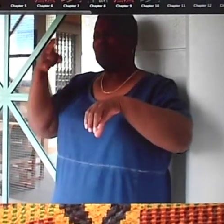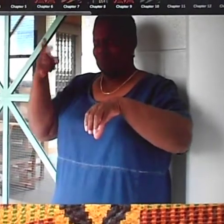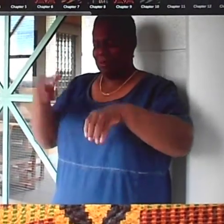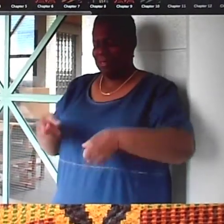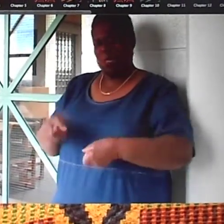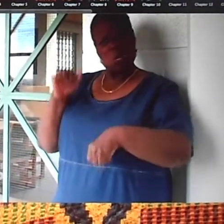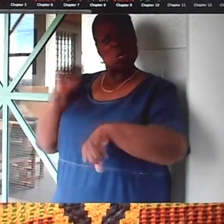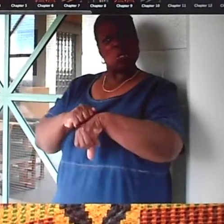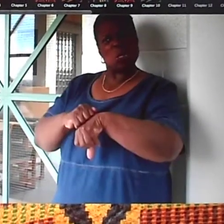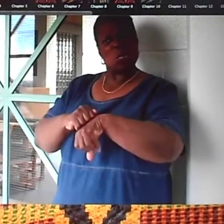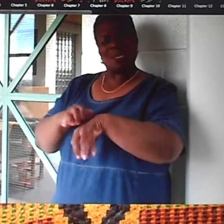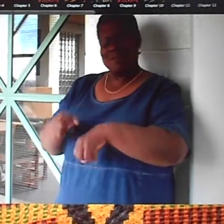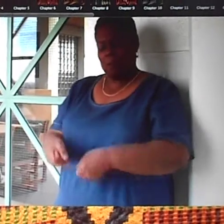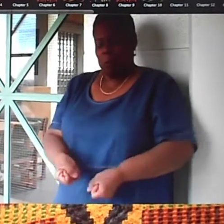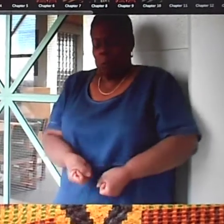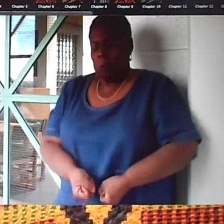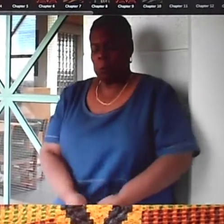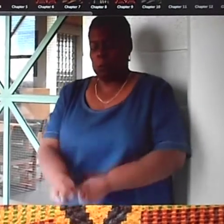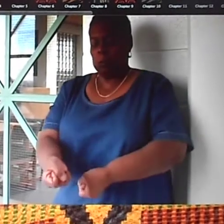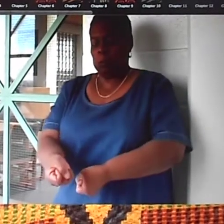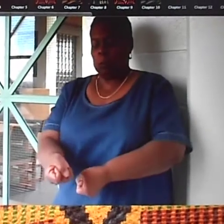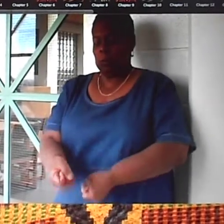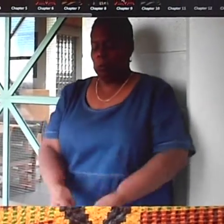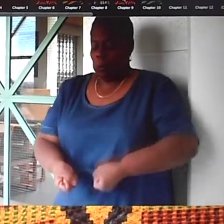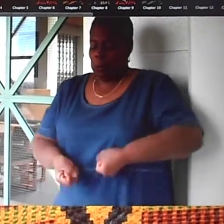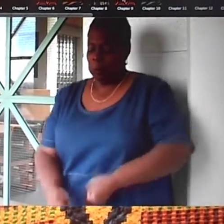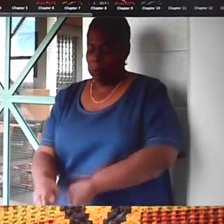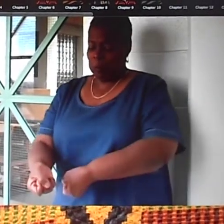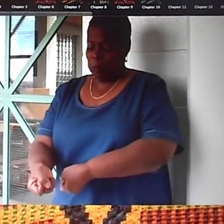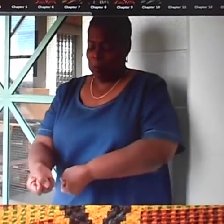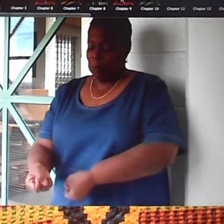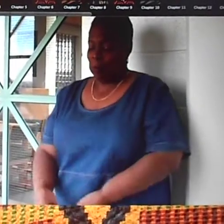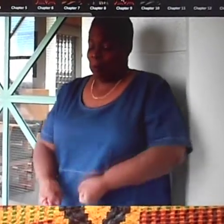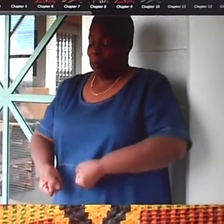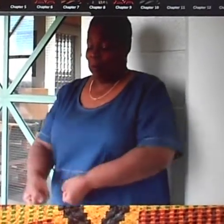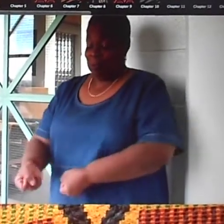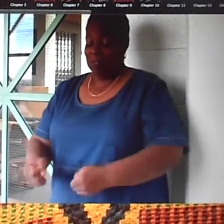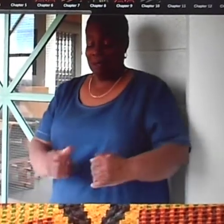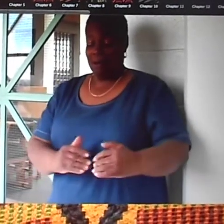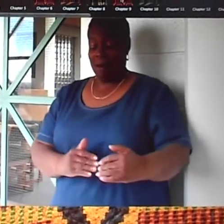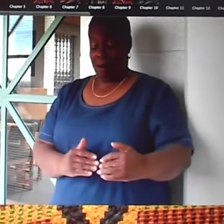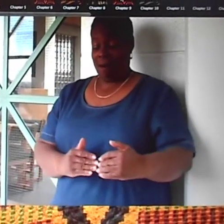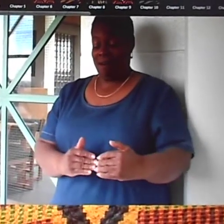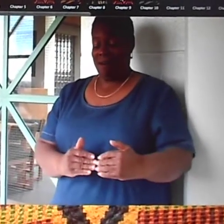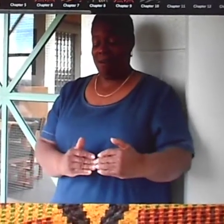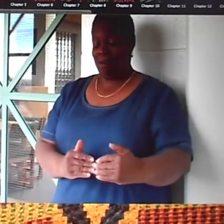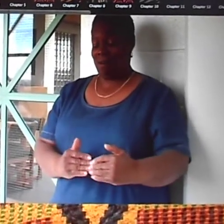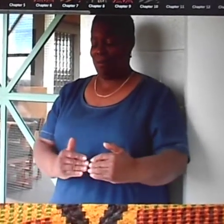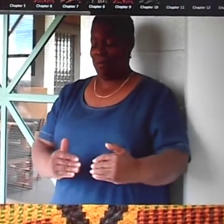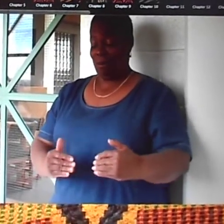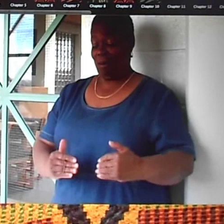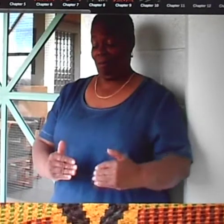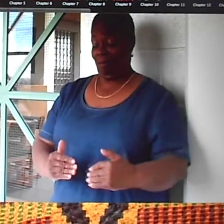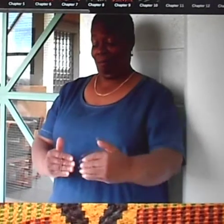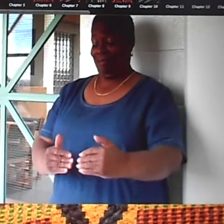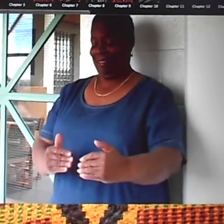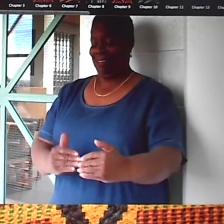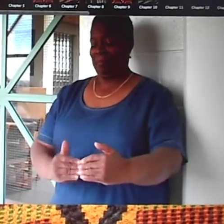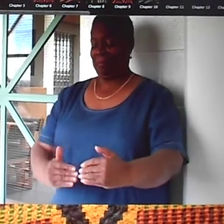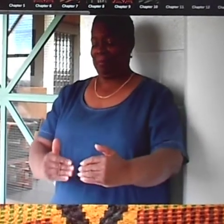this push broom. It had really hard bristles at the bottom, so you'll sweep a little bit and